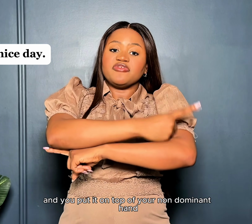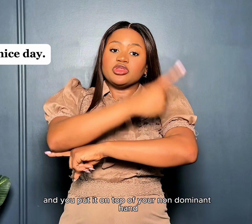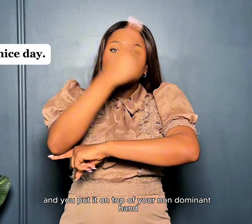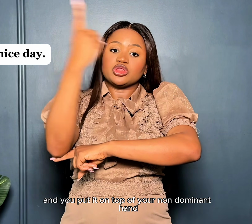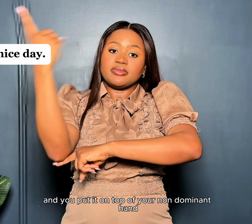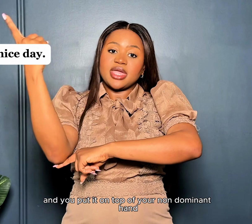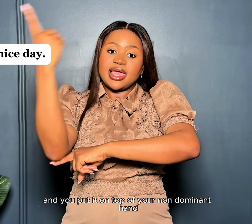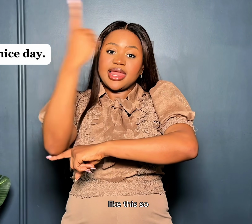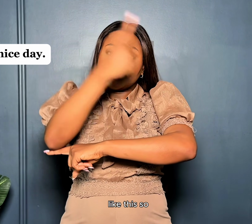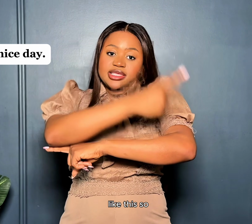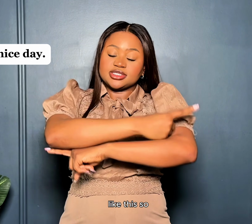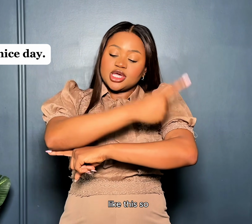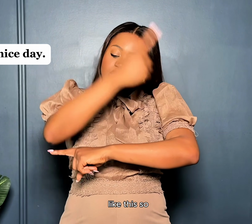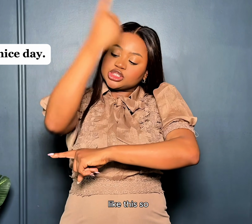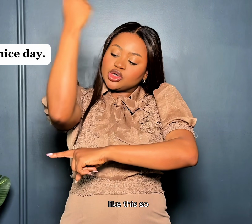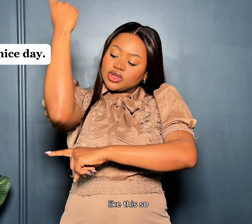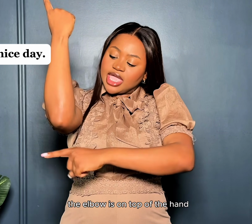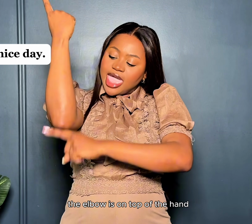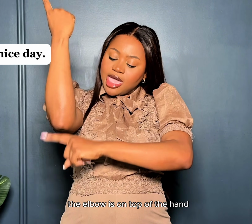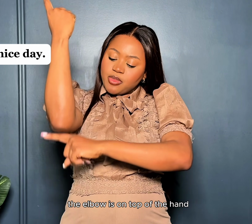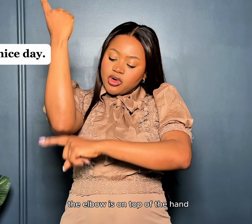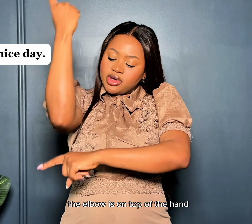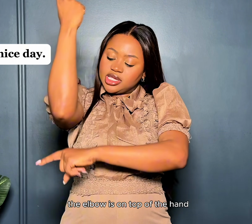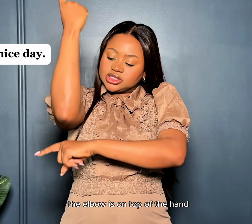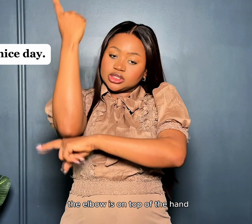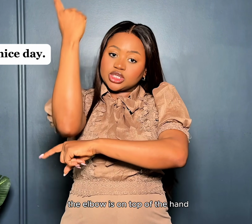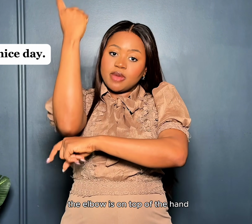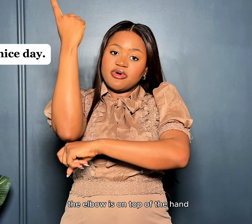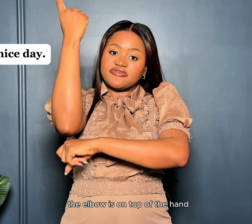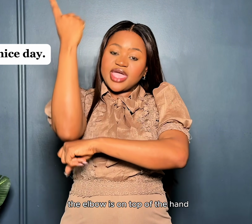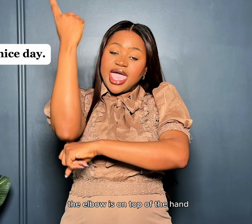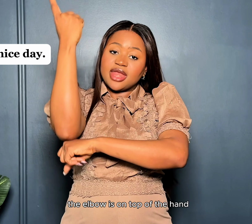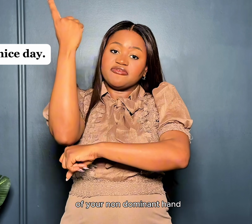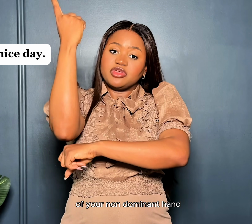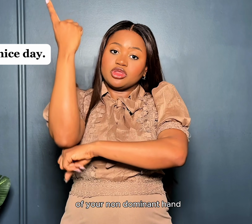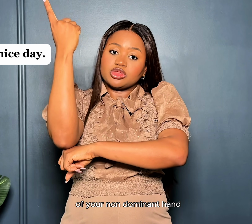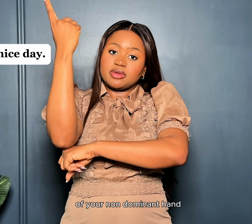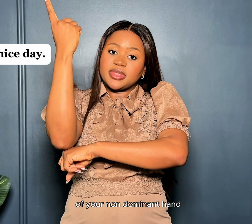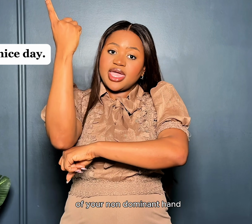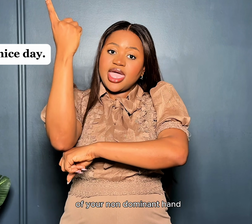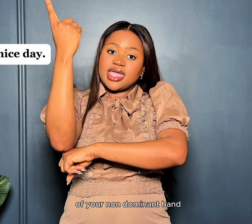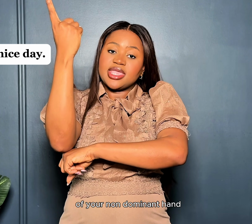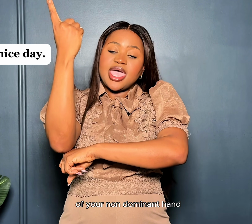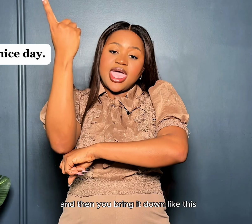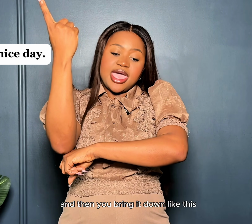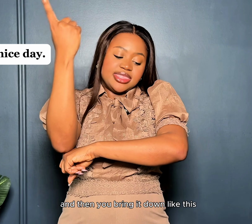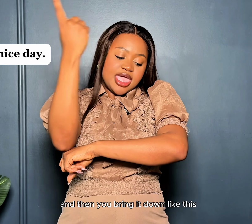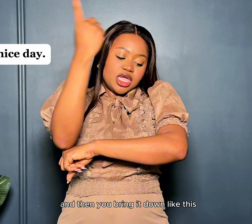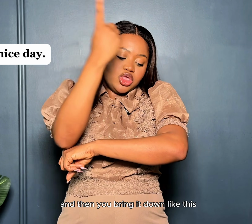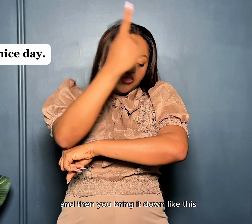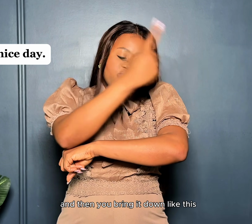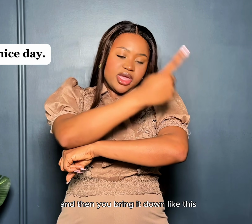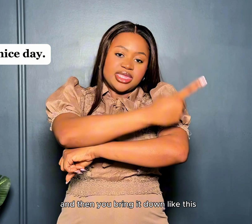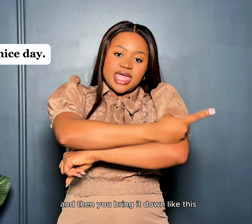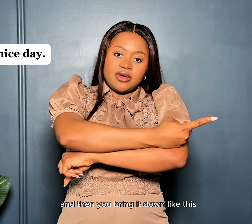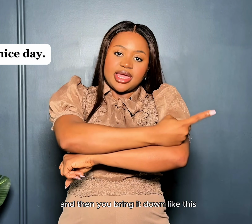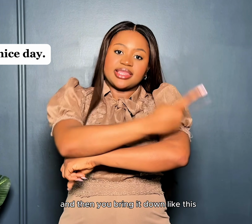your non-dominant hand like this. So the elbow is on top of the hand of your non-dominant hand and then you bring it down like